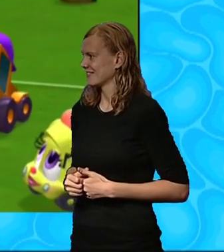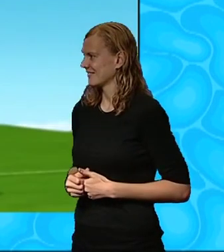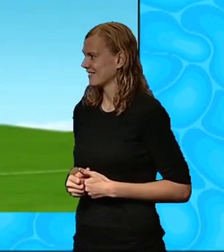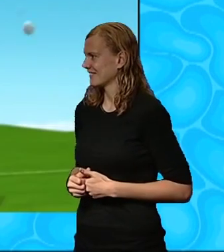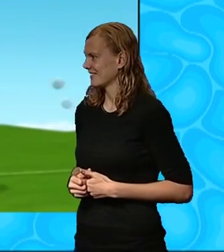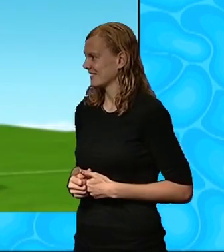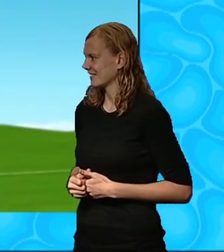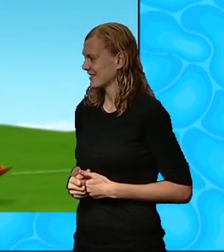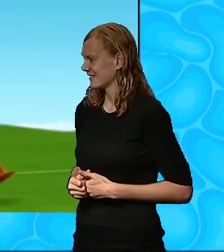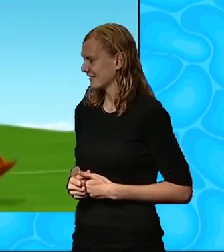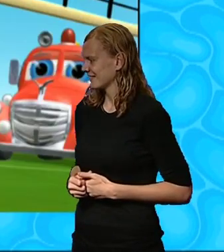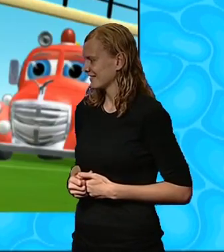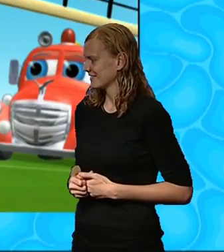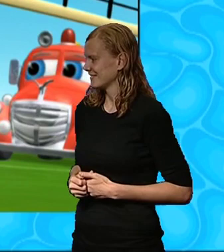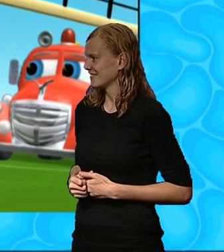I got it!